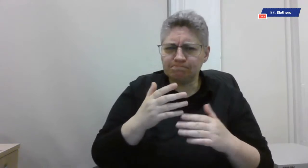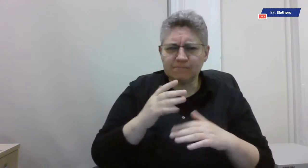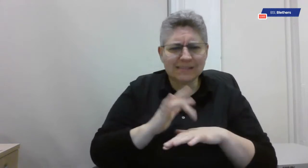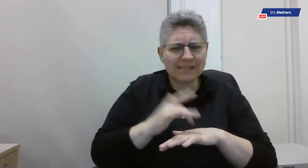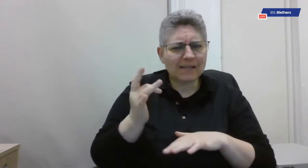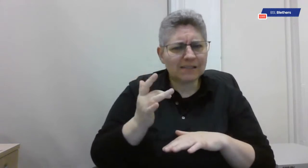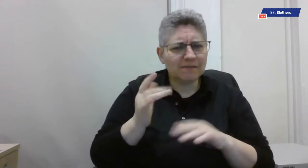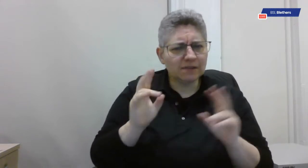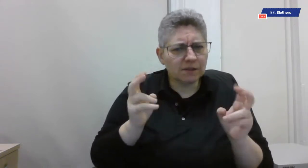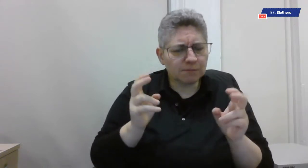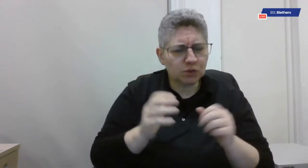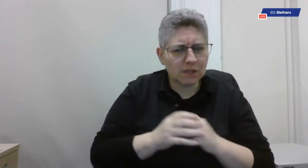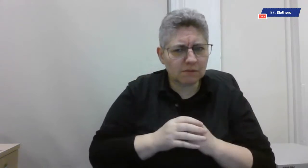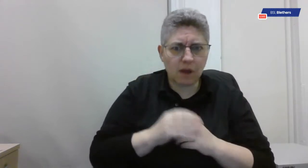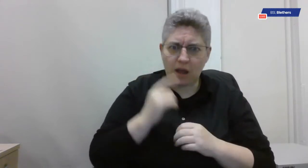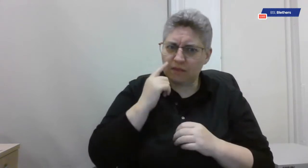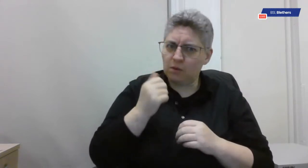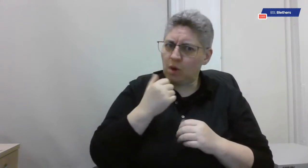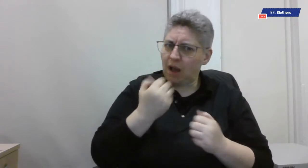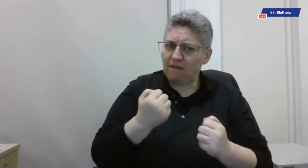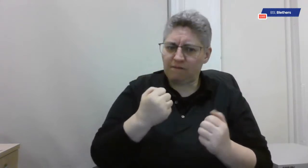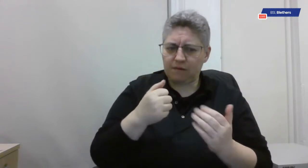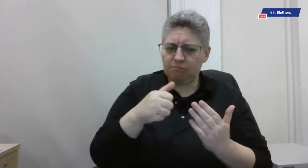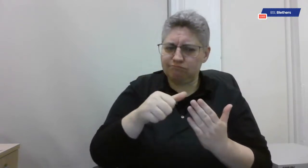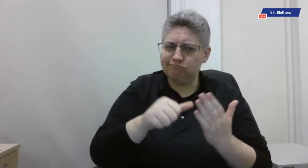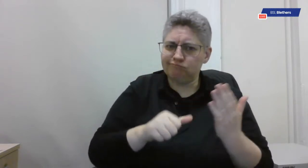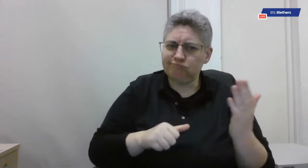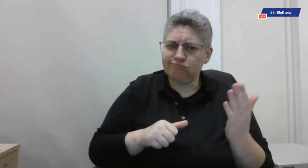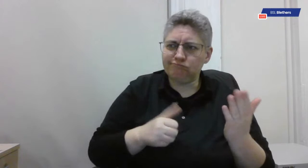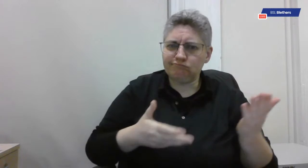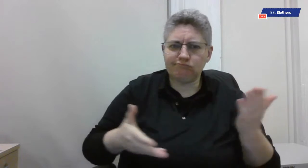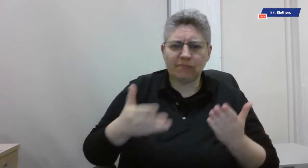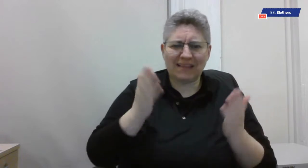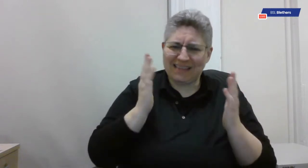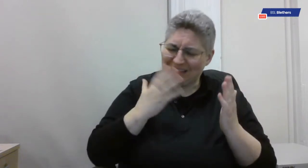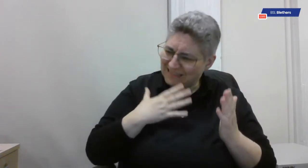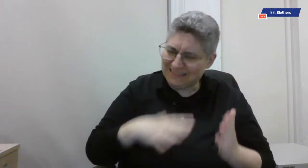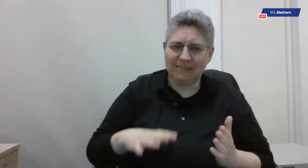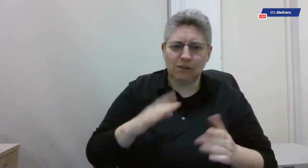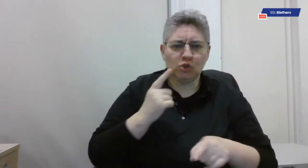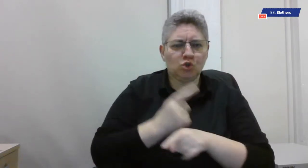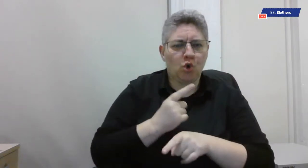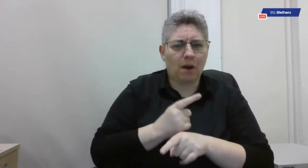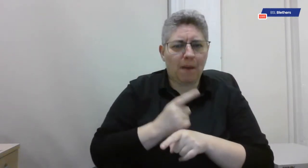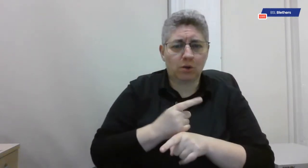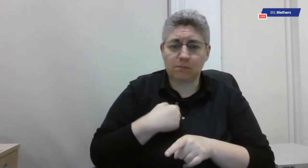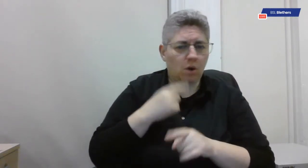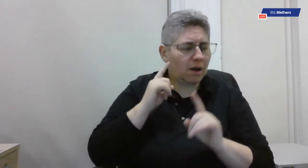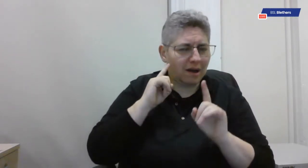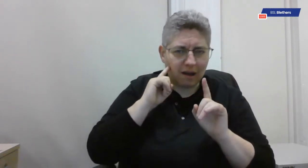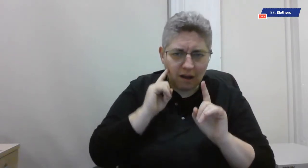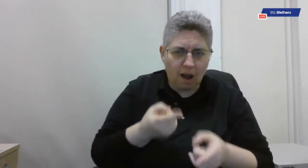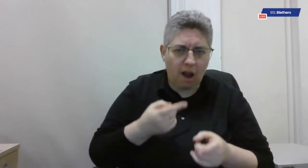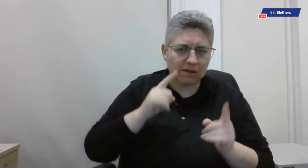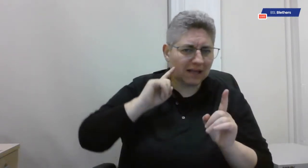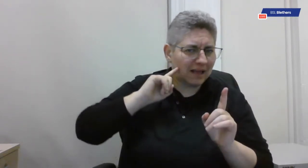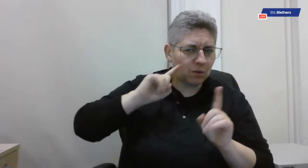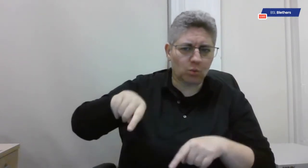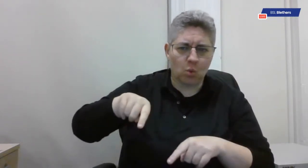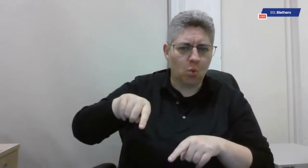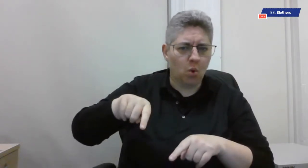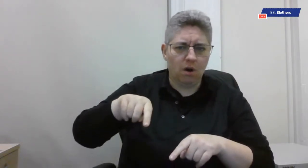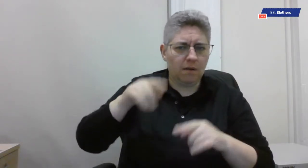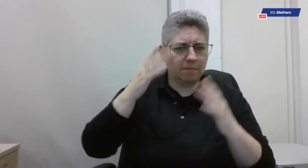box. And remember that this is a sensitive subject. So we do need to talk